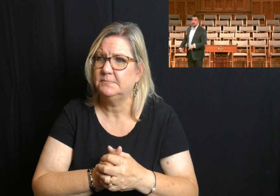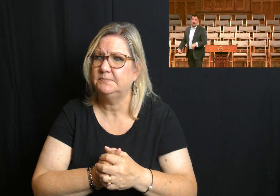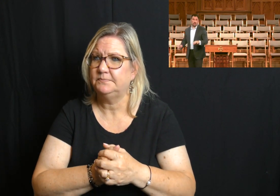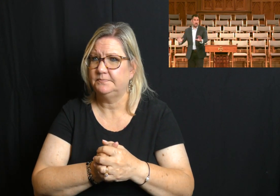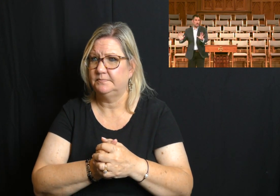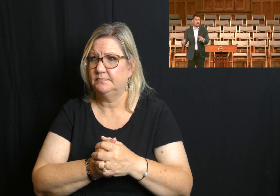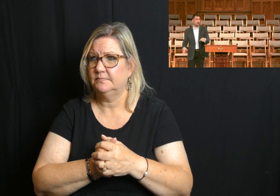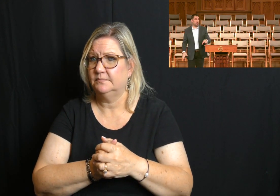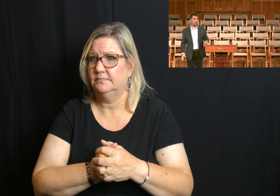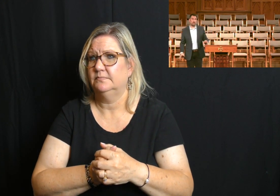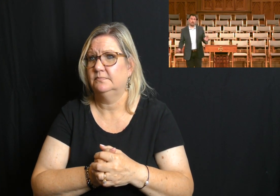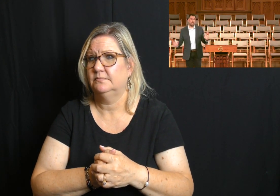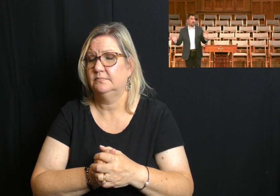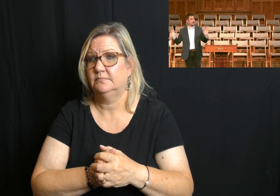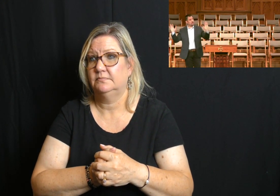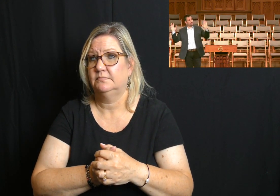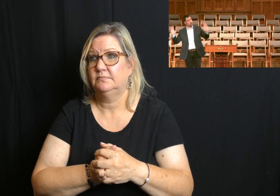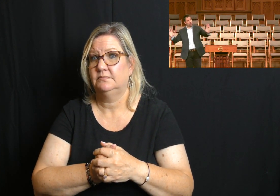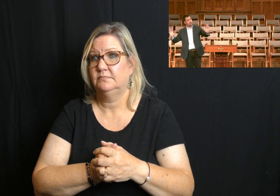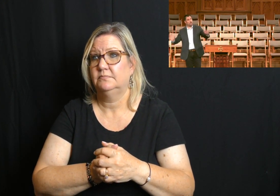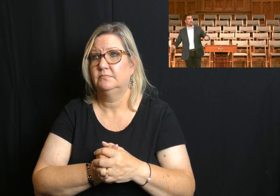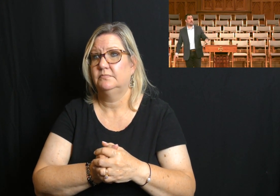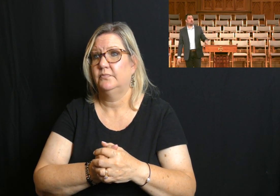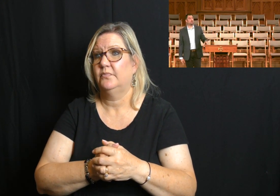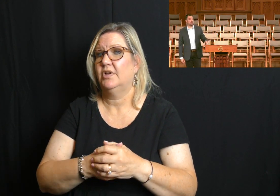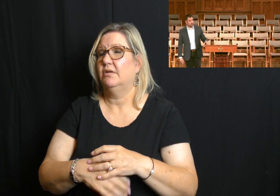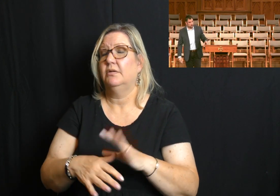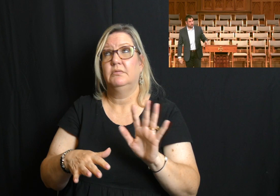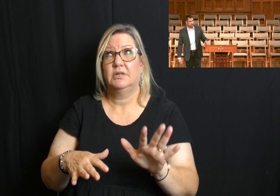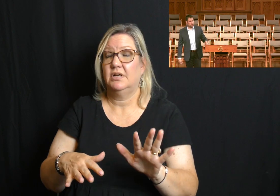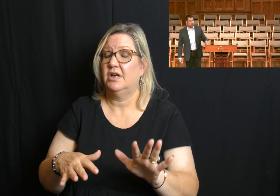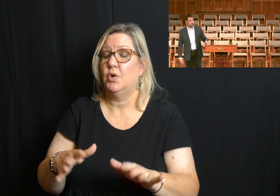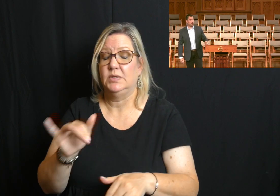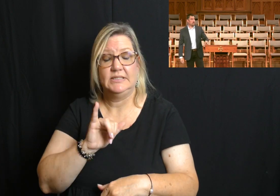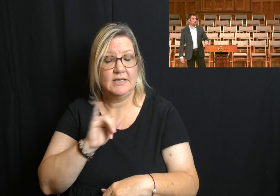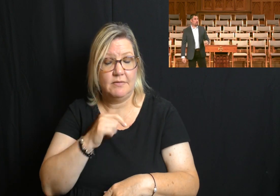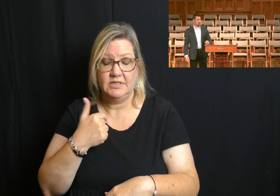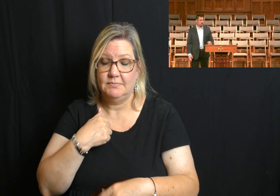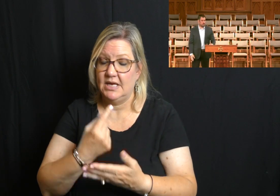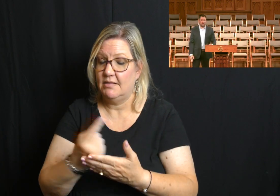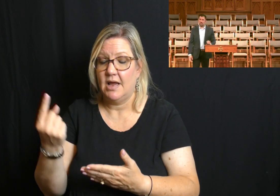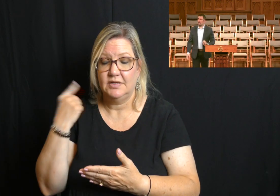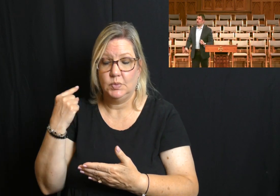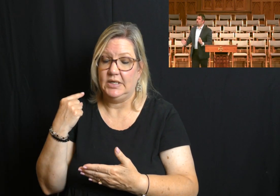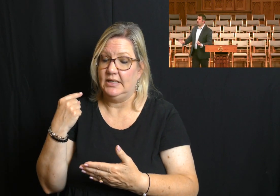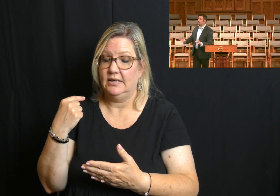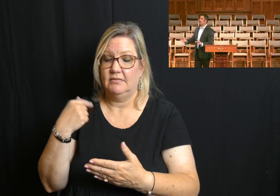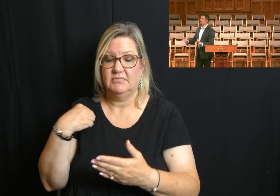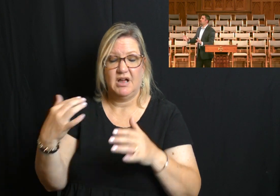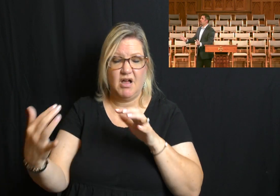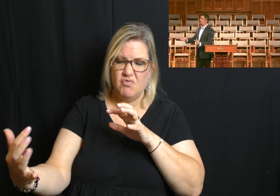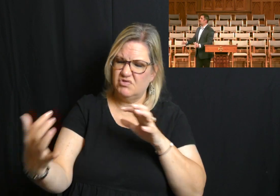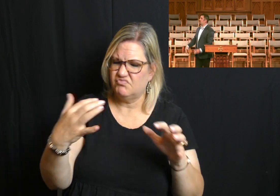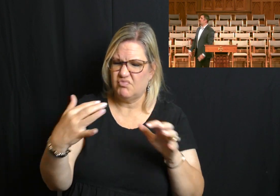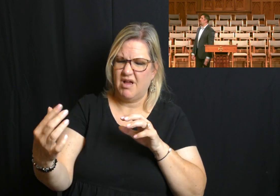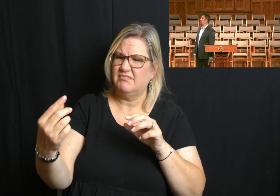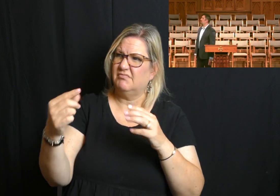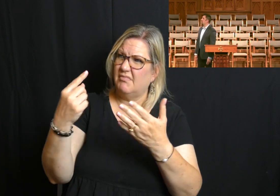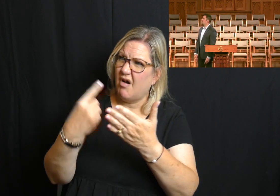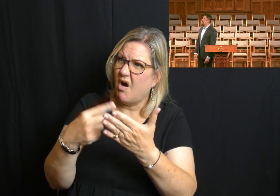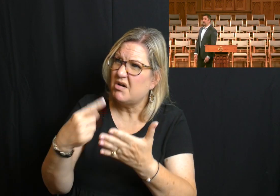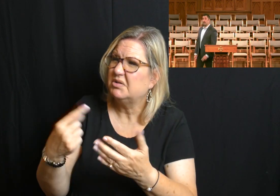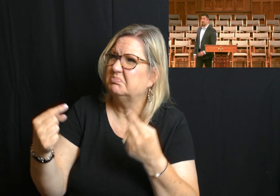on the socket, I let it go. And I say, God, this is your plan. I'm going to trust you, right? But here's the thing. A lot of times we wrestle with